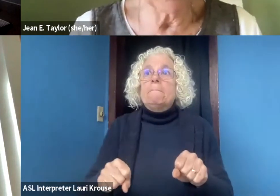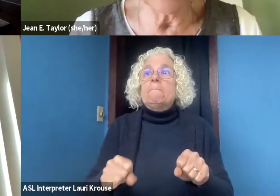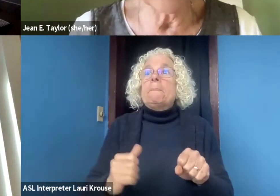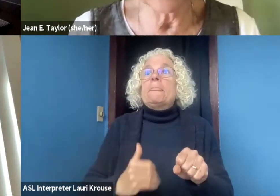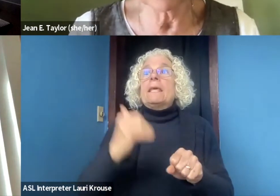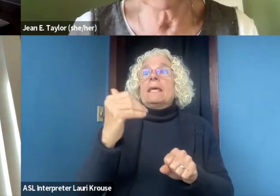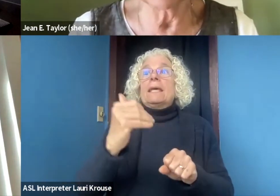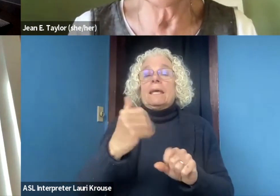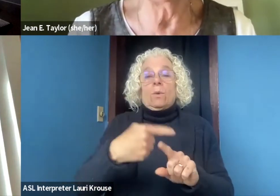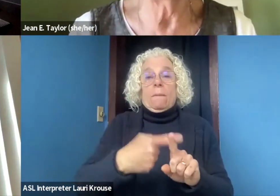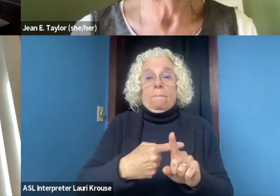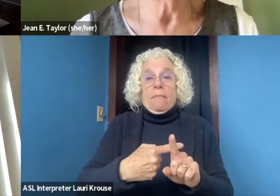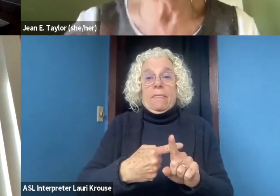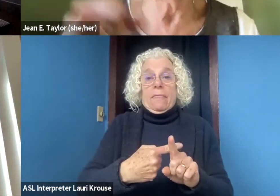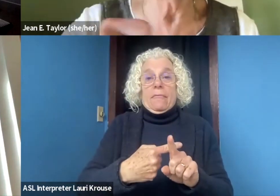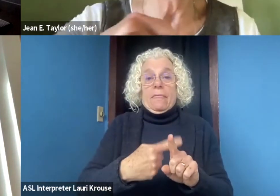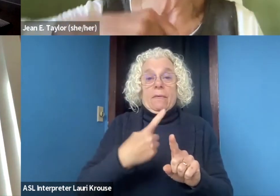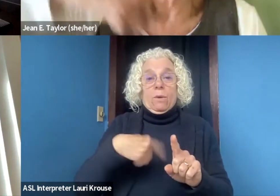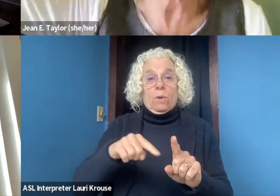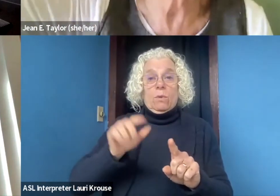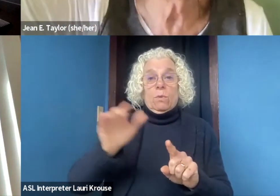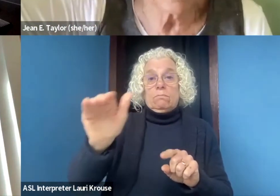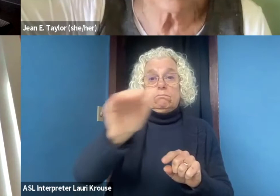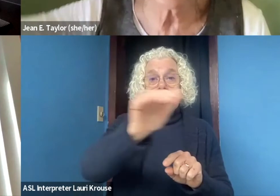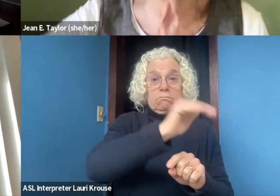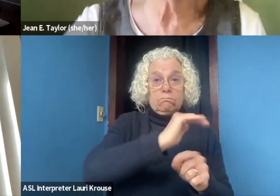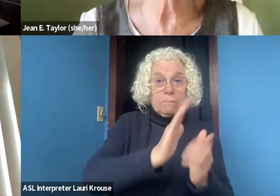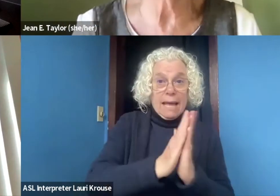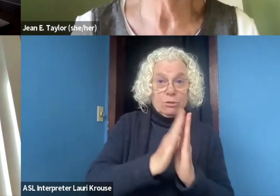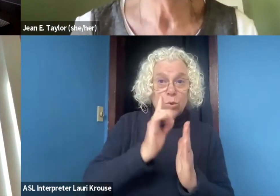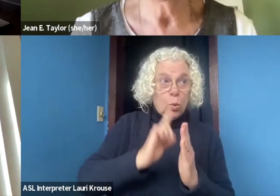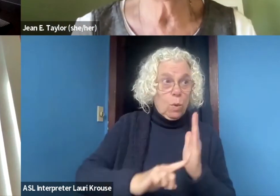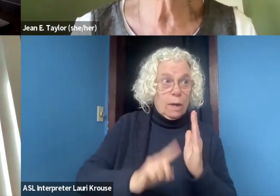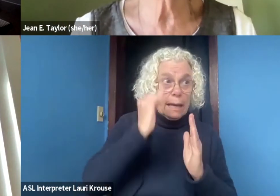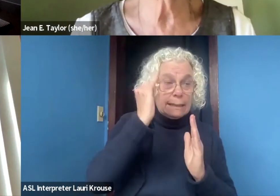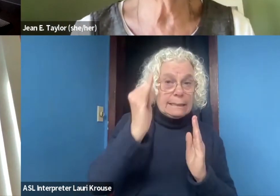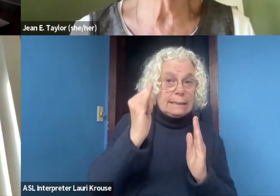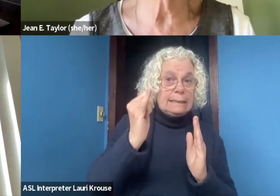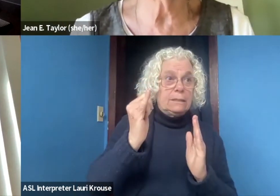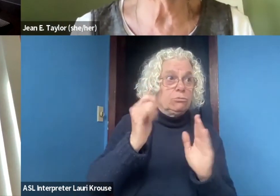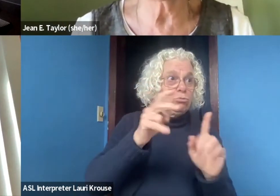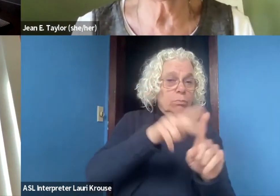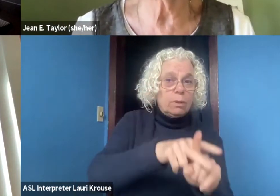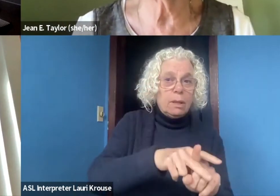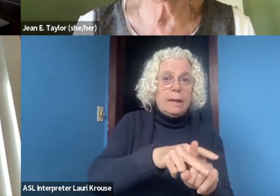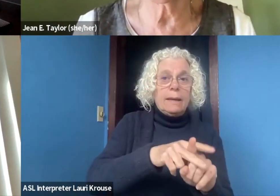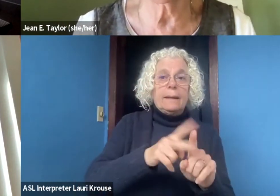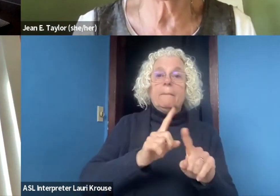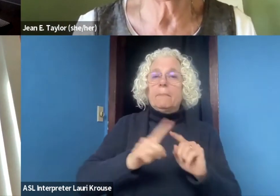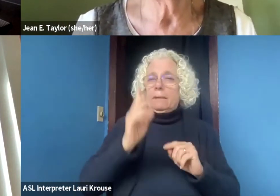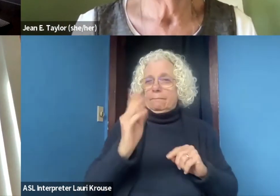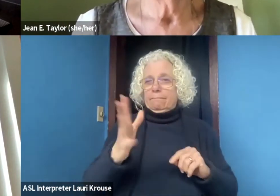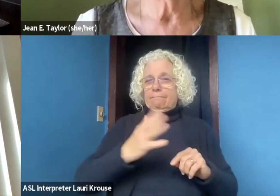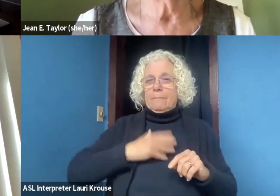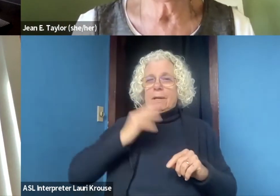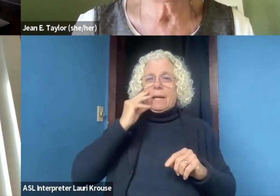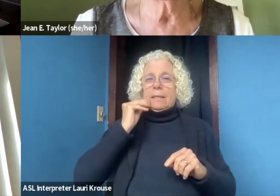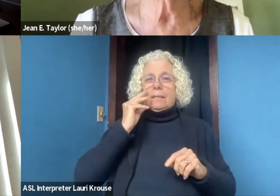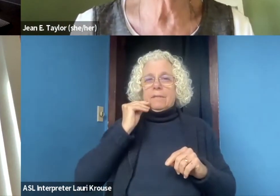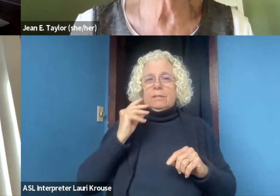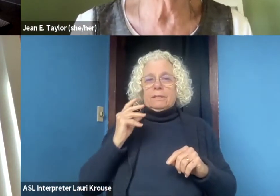doing and what ideas you might have picked up on and taken somewhere. But I just am saying that from my own experience